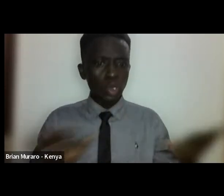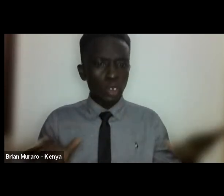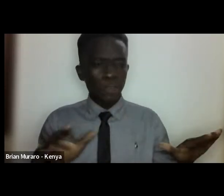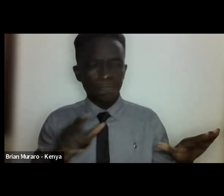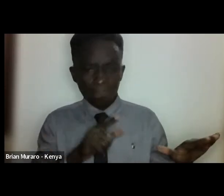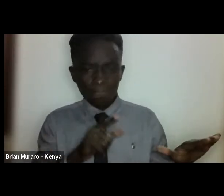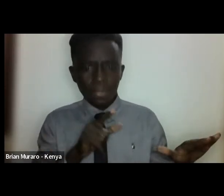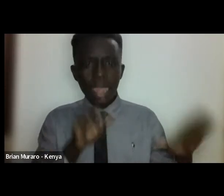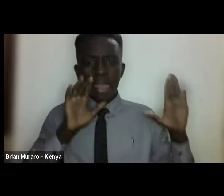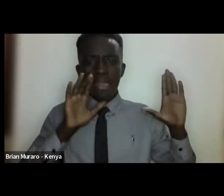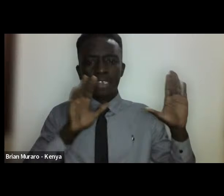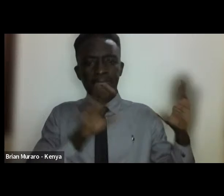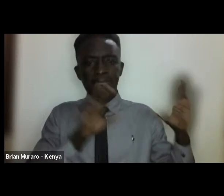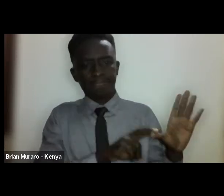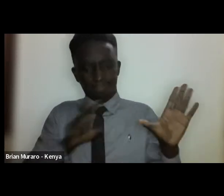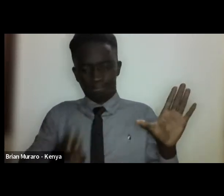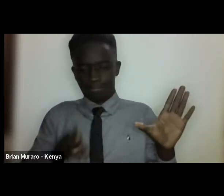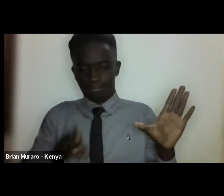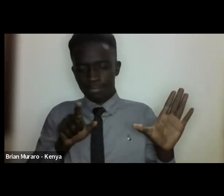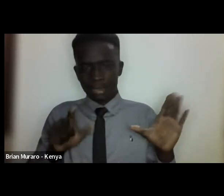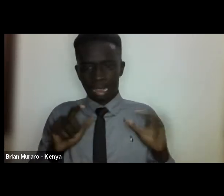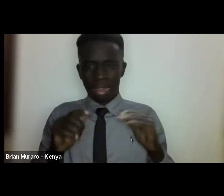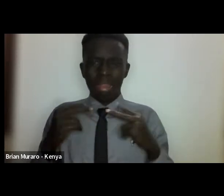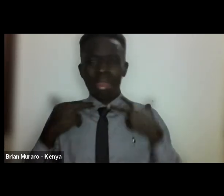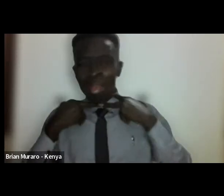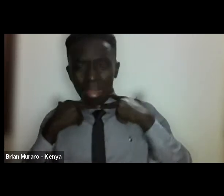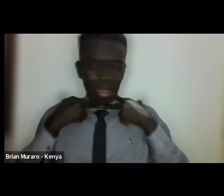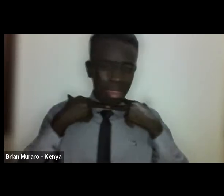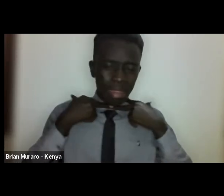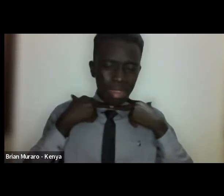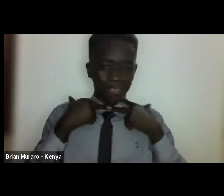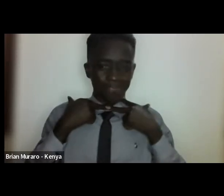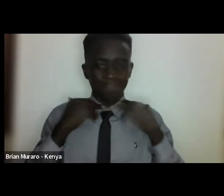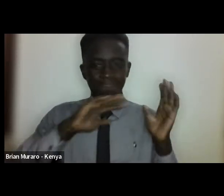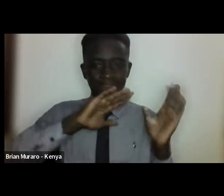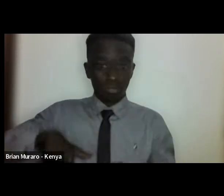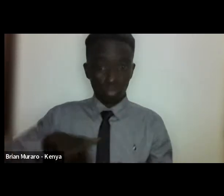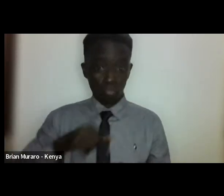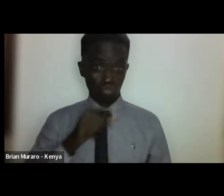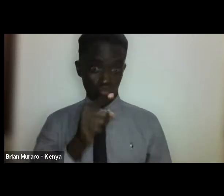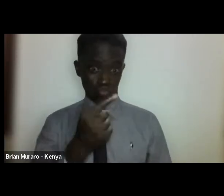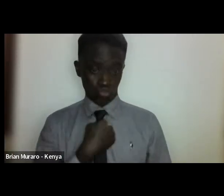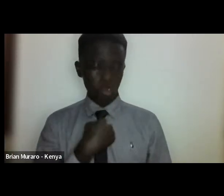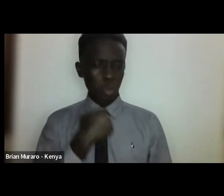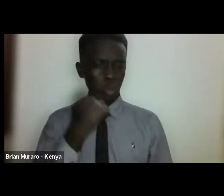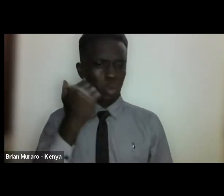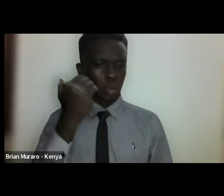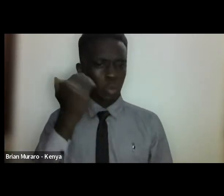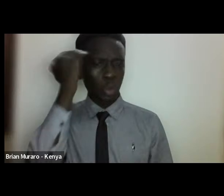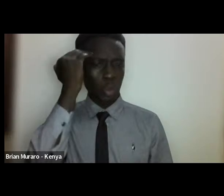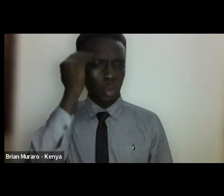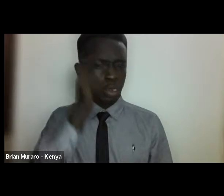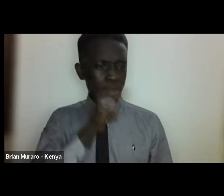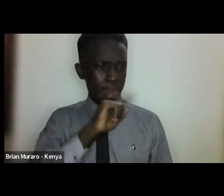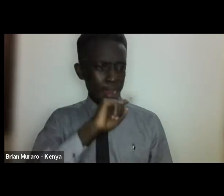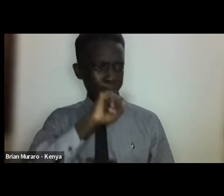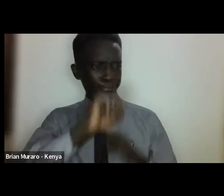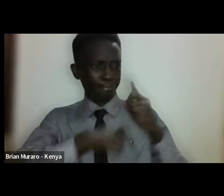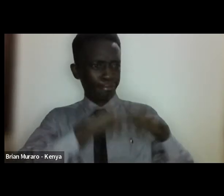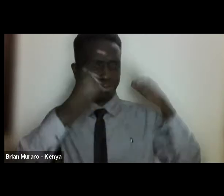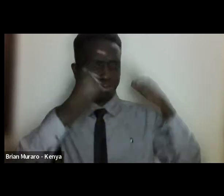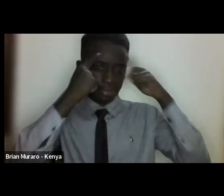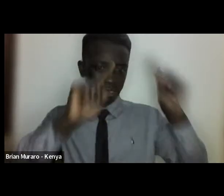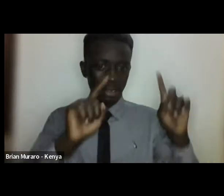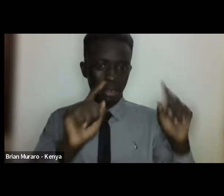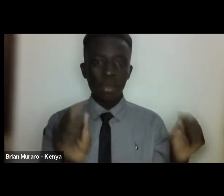group. Now, you and I know this hasn't materialized. It has particular implications for inclusive education.